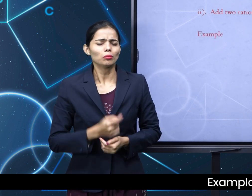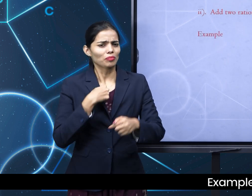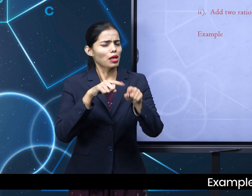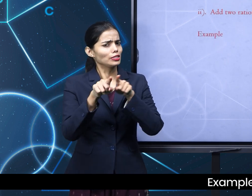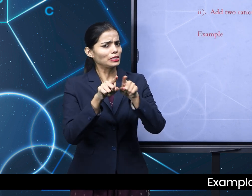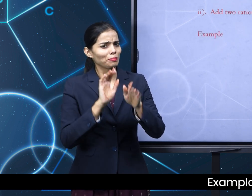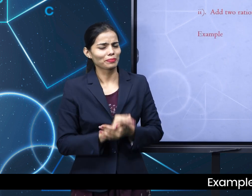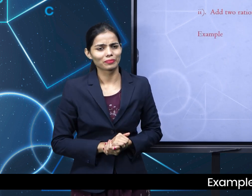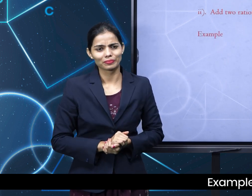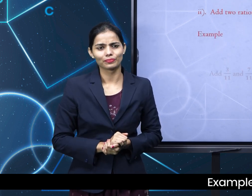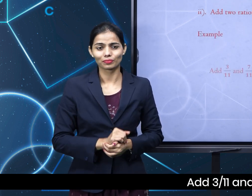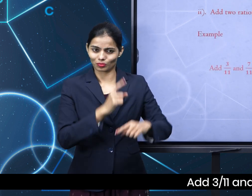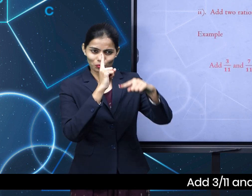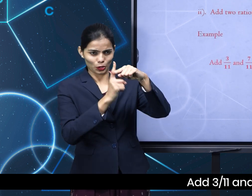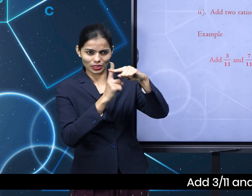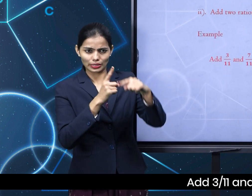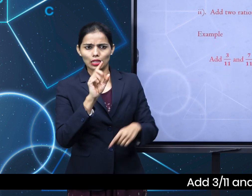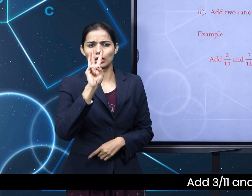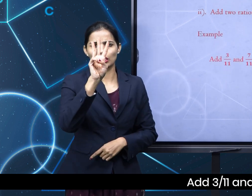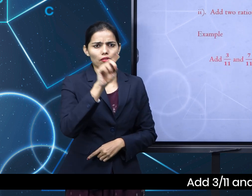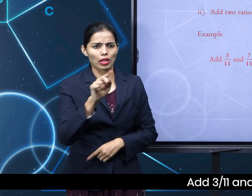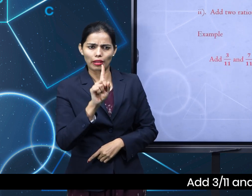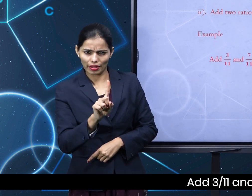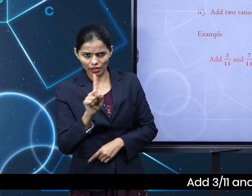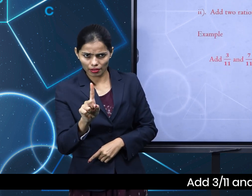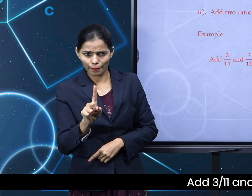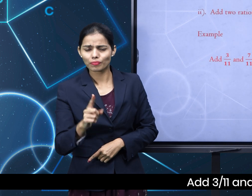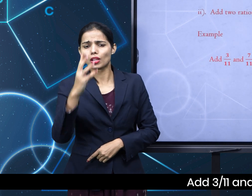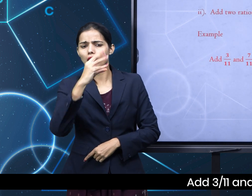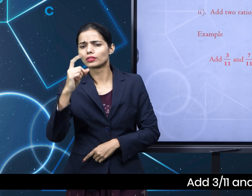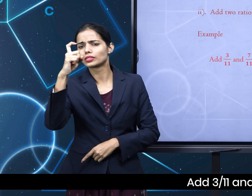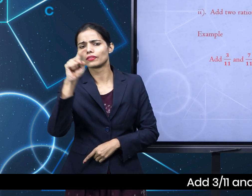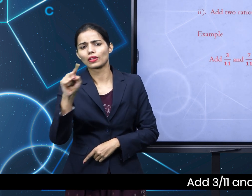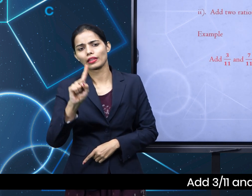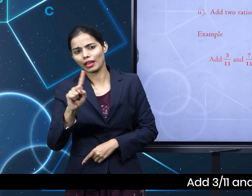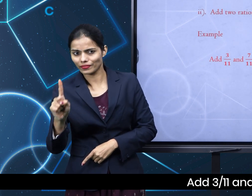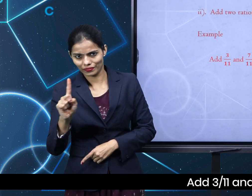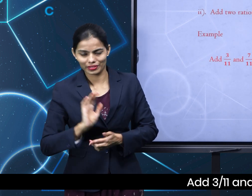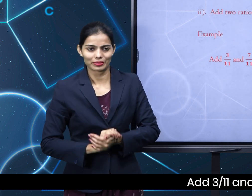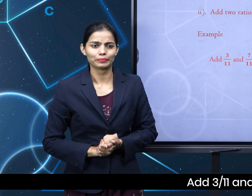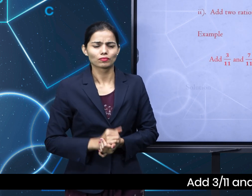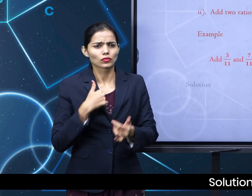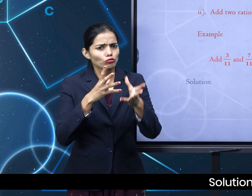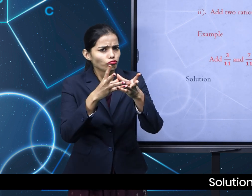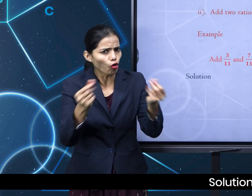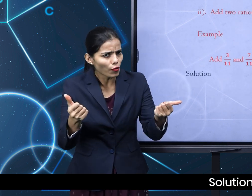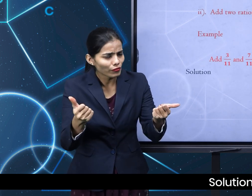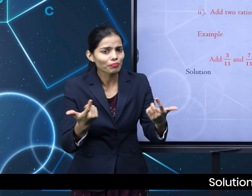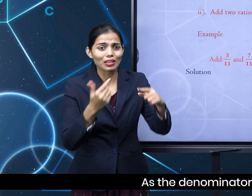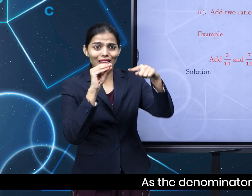Example, add 3 by 11 and 7 by 11. Solution, as